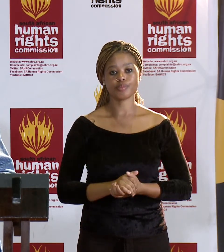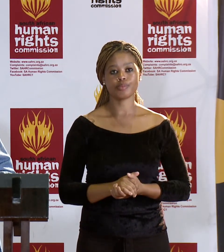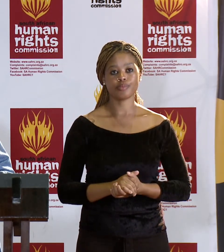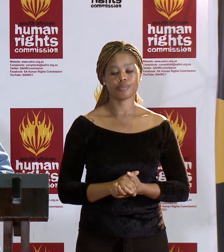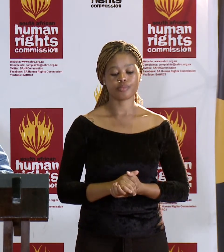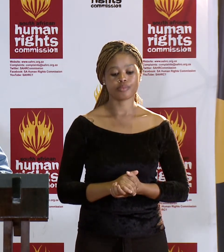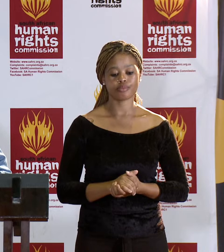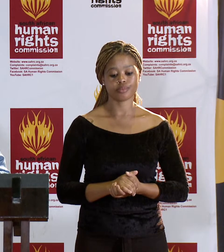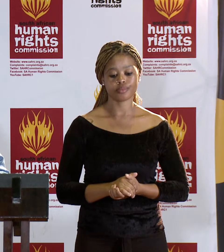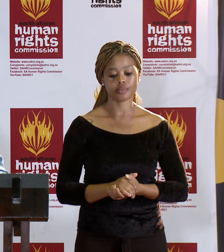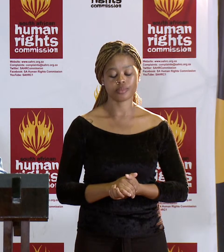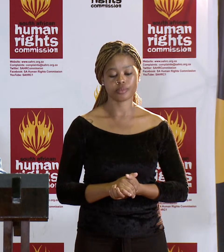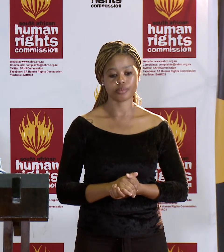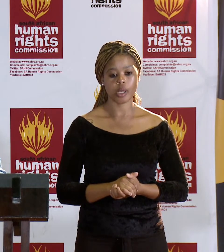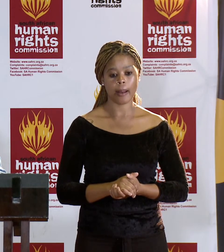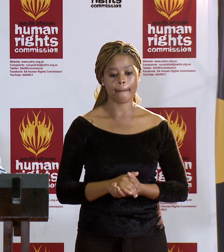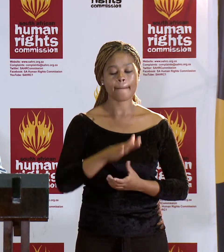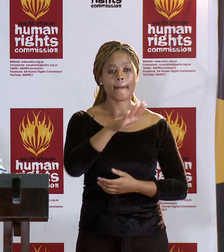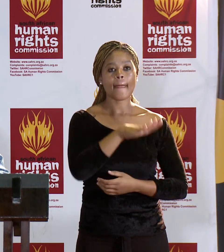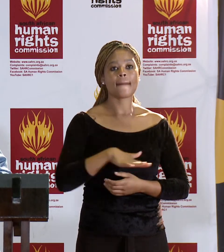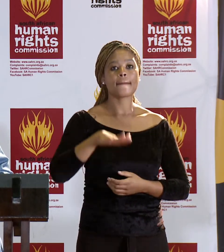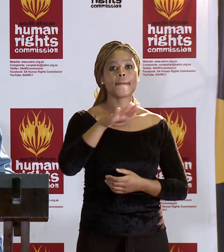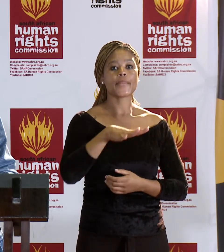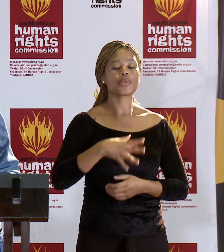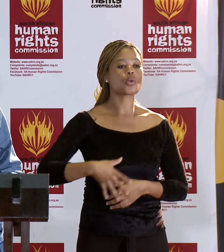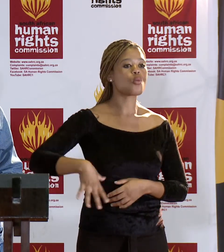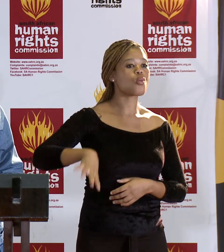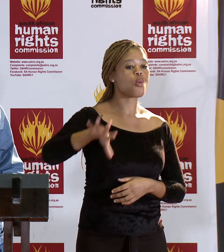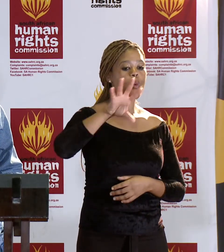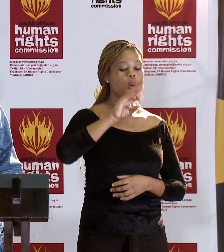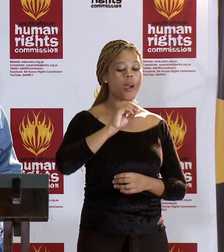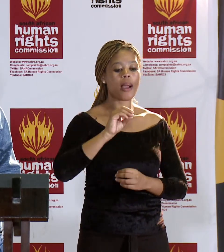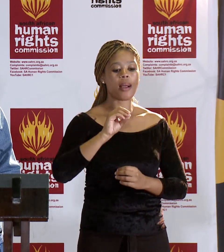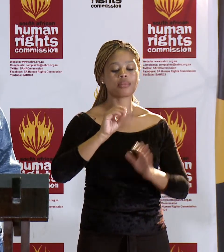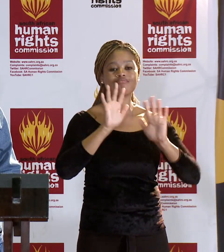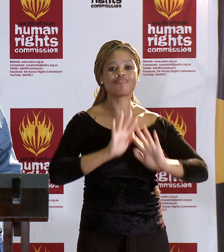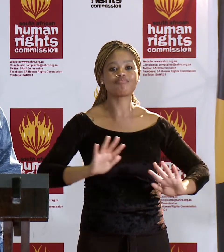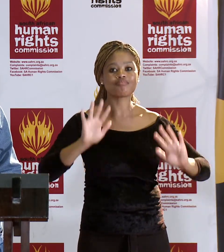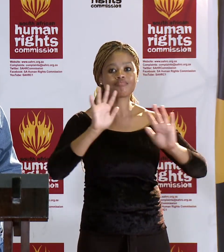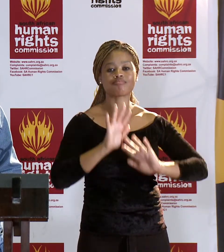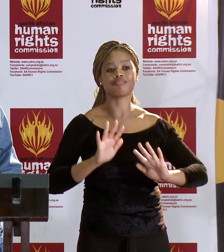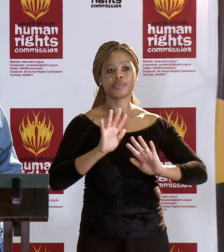A place where people of all colors and creeds